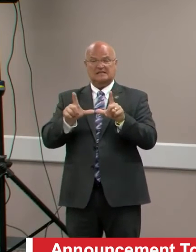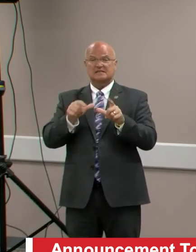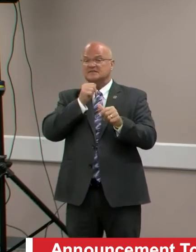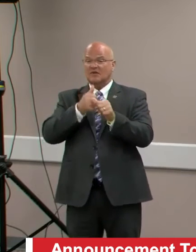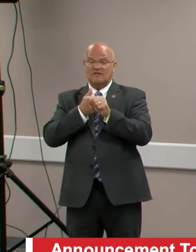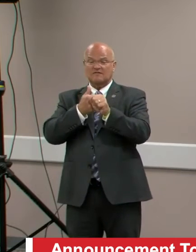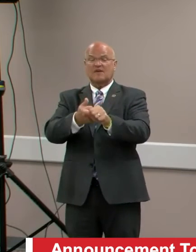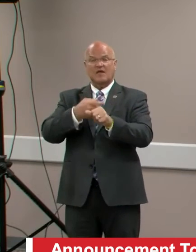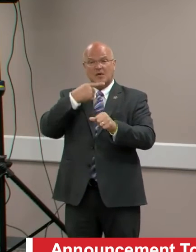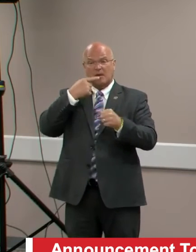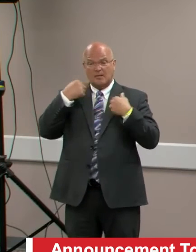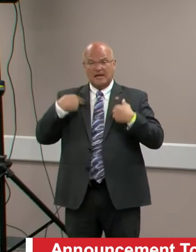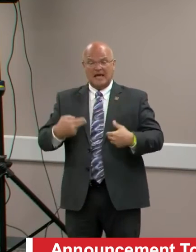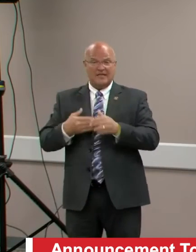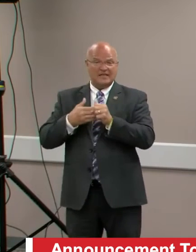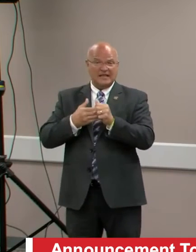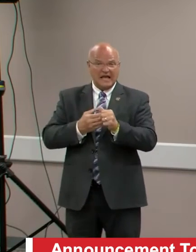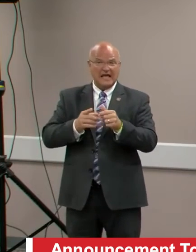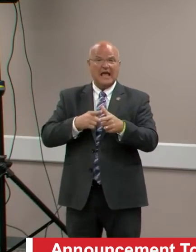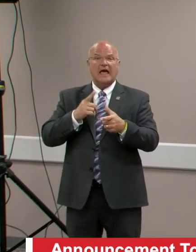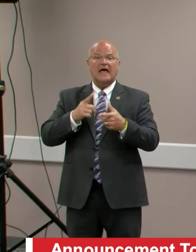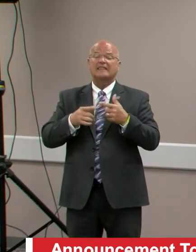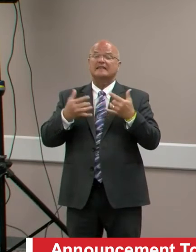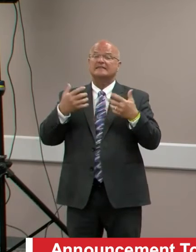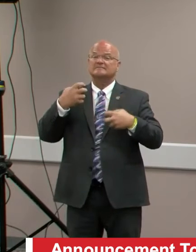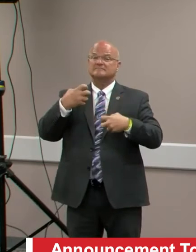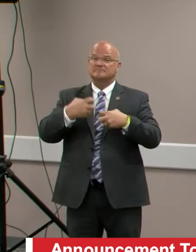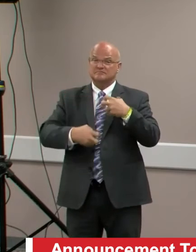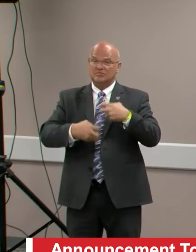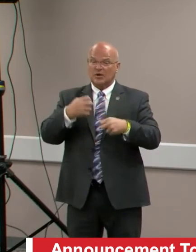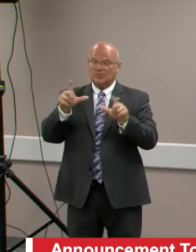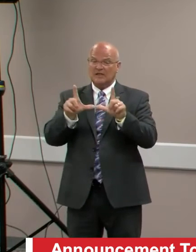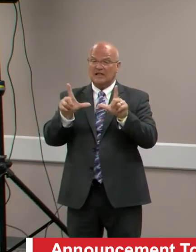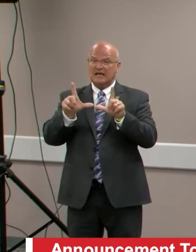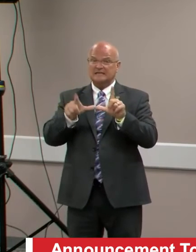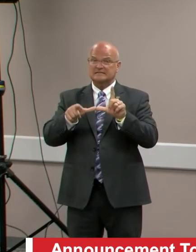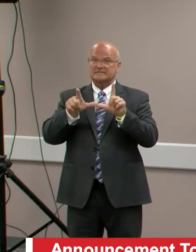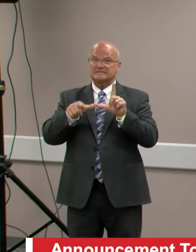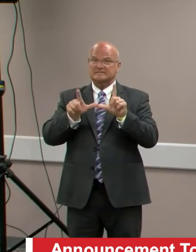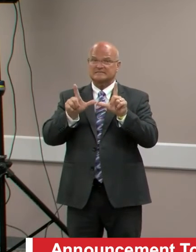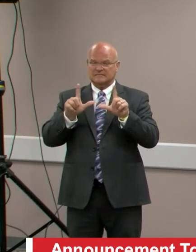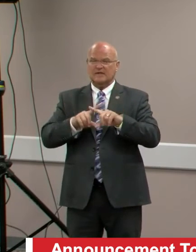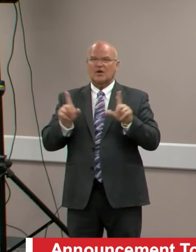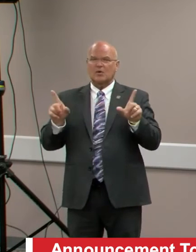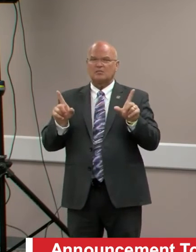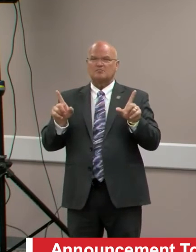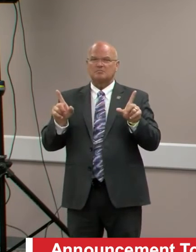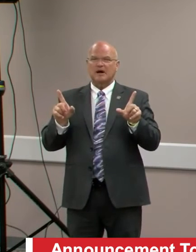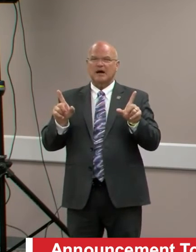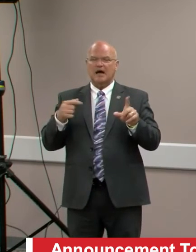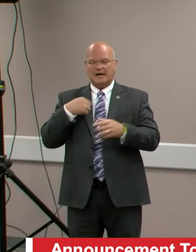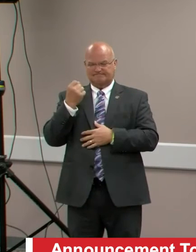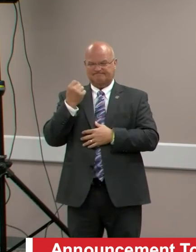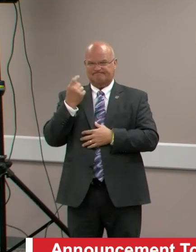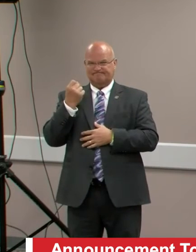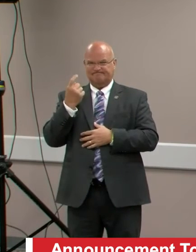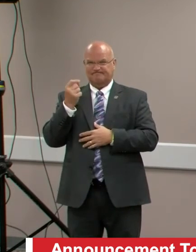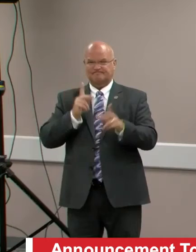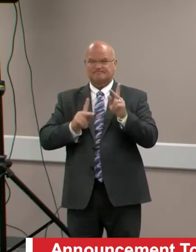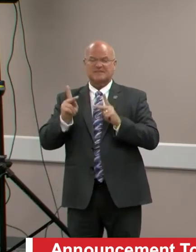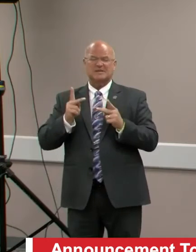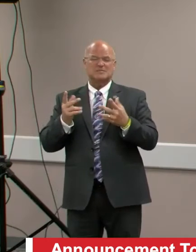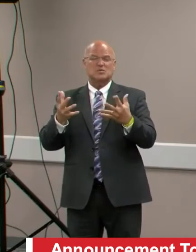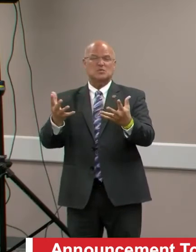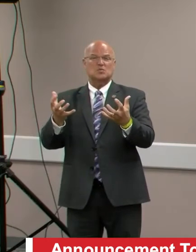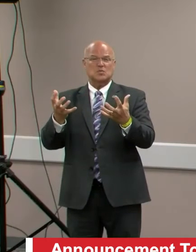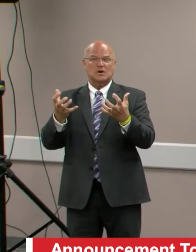you don't follow the public health guidance, then that could jeopardize your license. But I understand that people